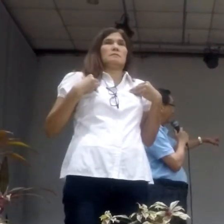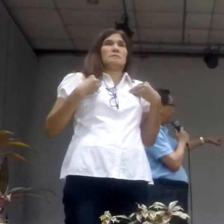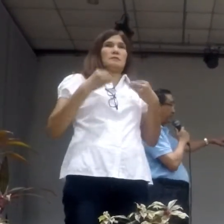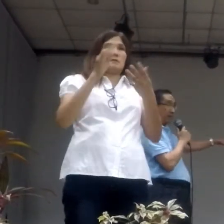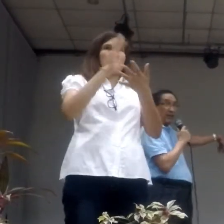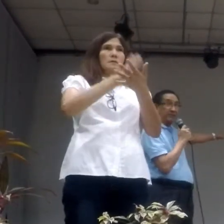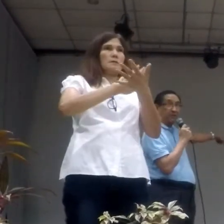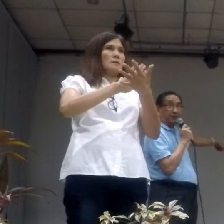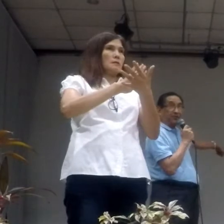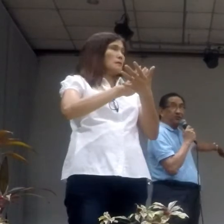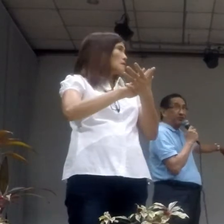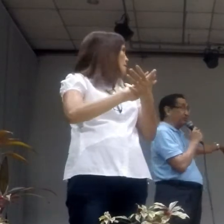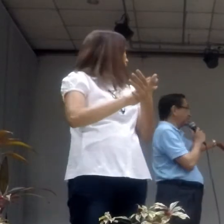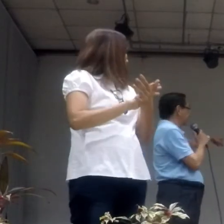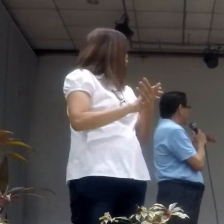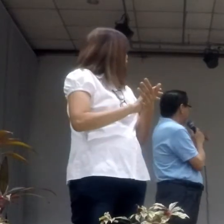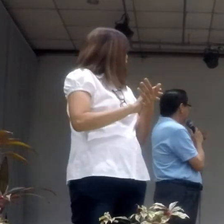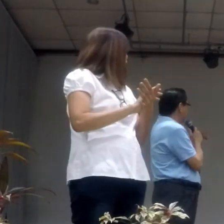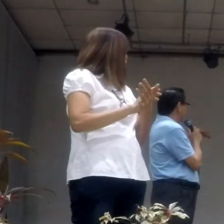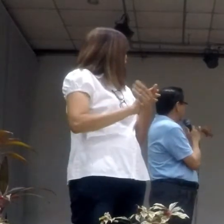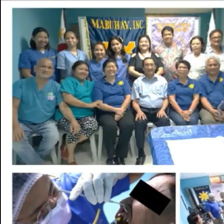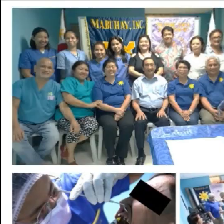cleaning and to, we have some pictures.